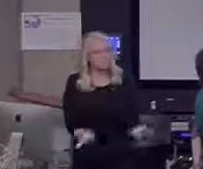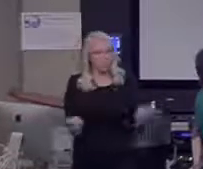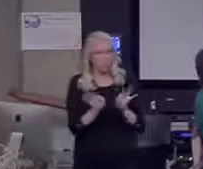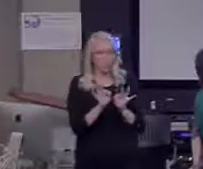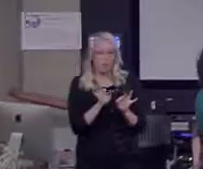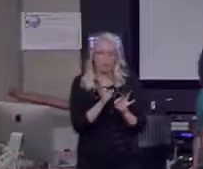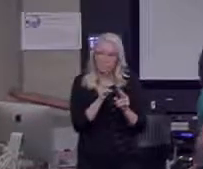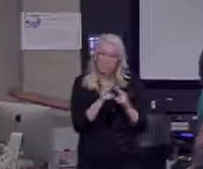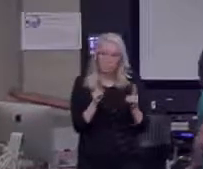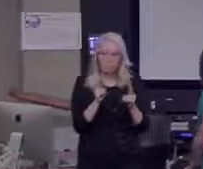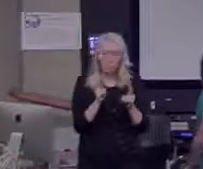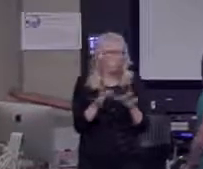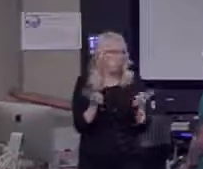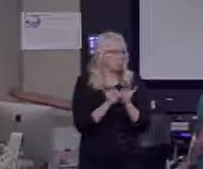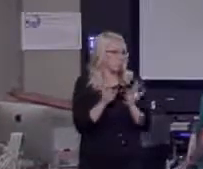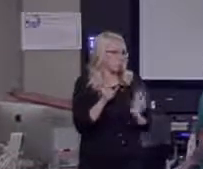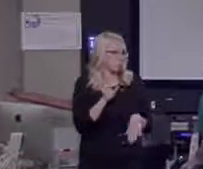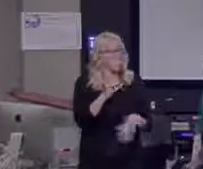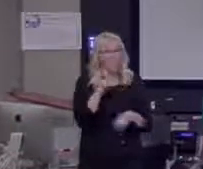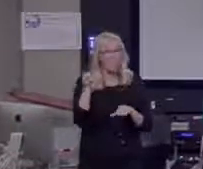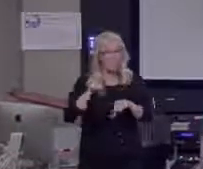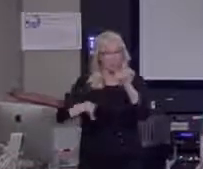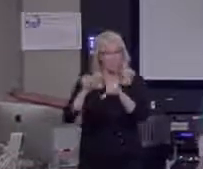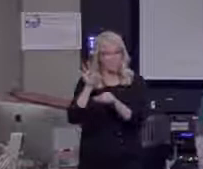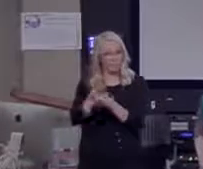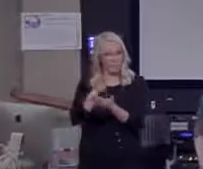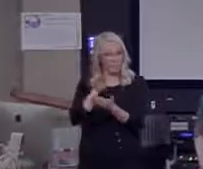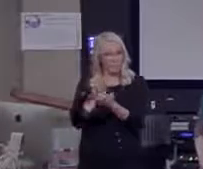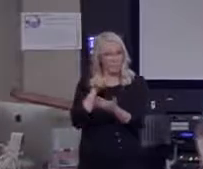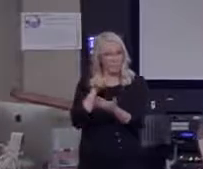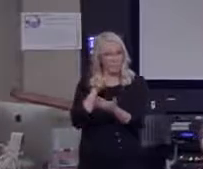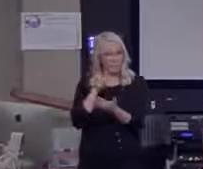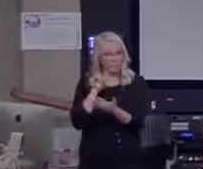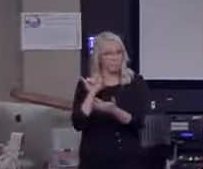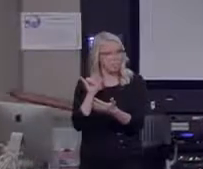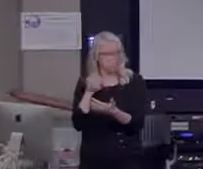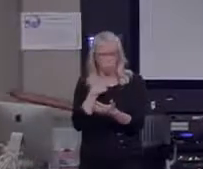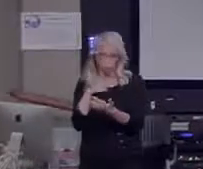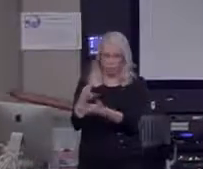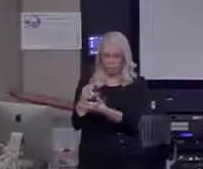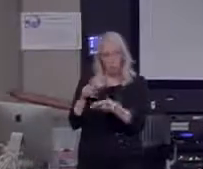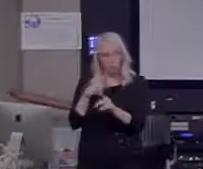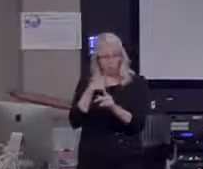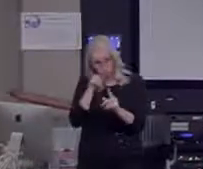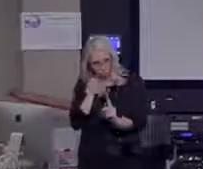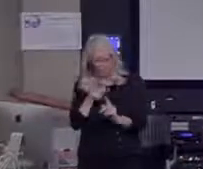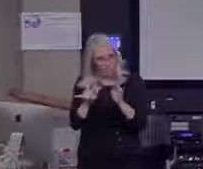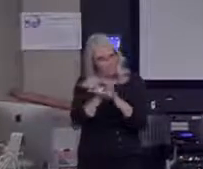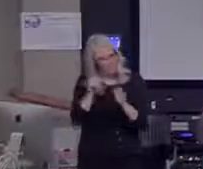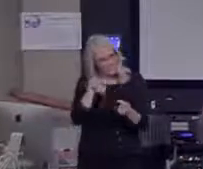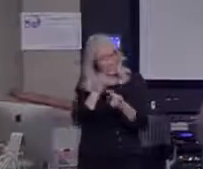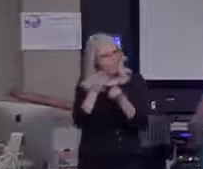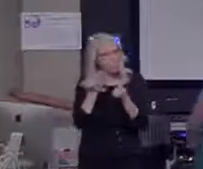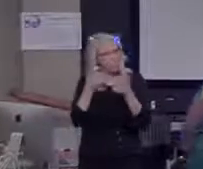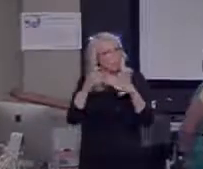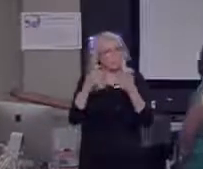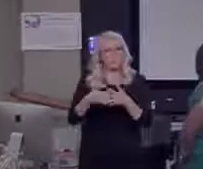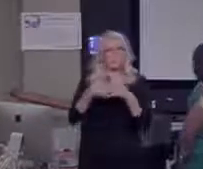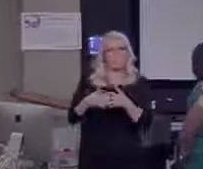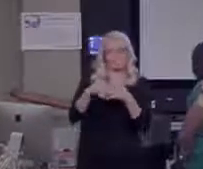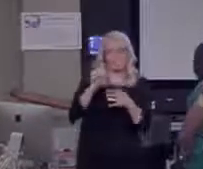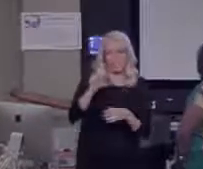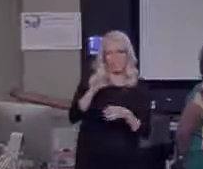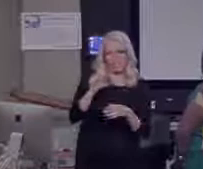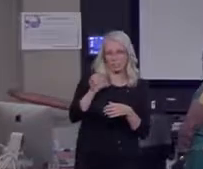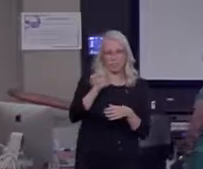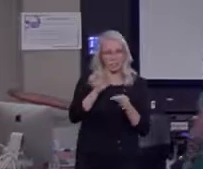lot, and the science of learning allowed us to pinpoint what the mechanism would be